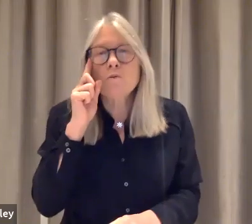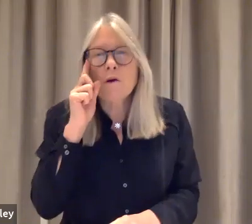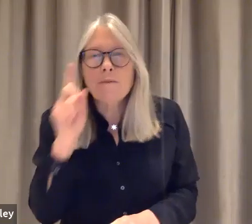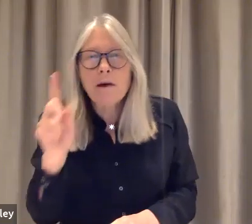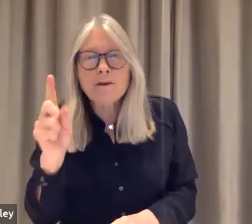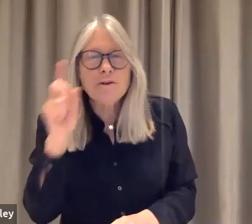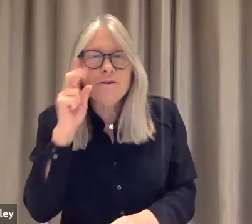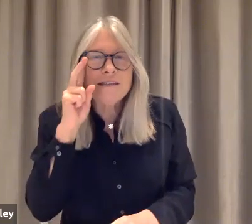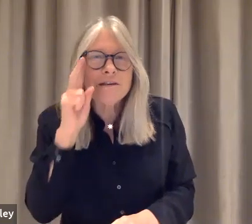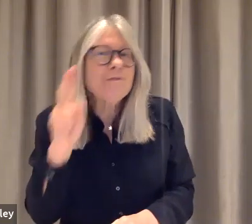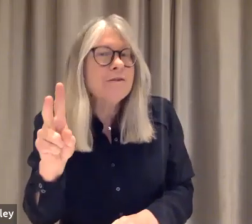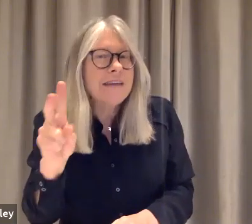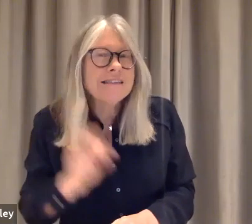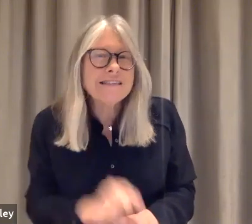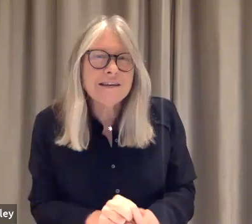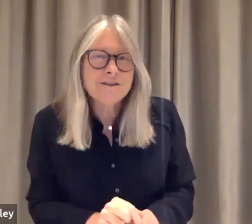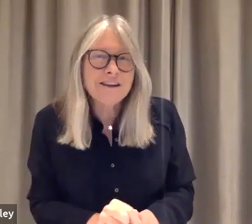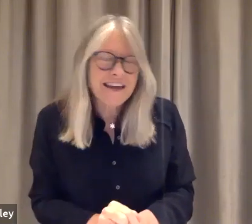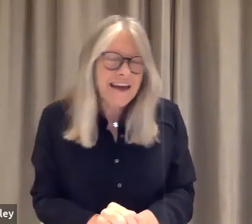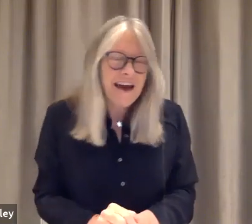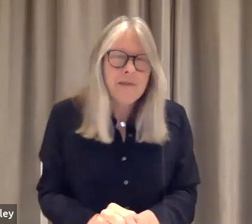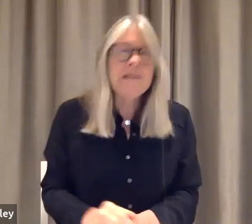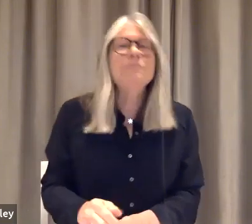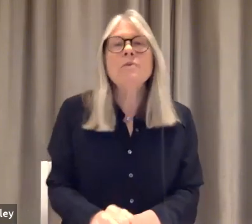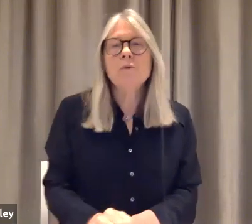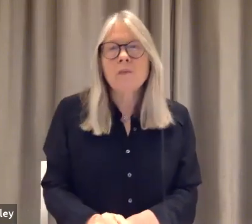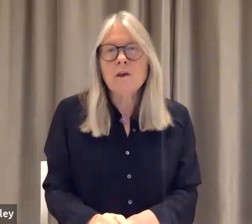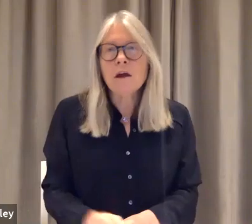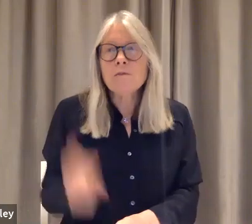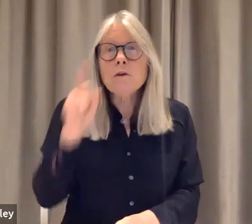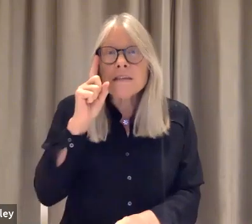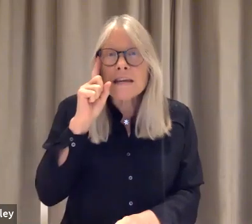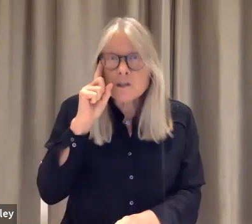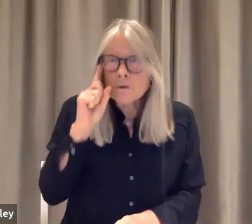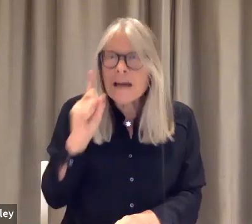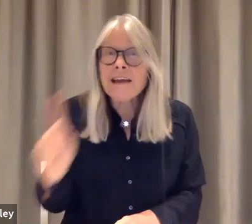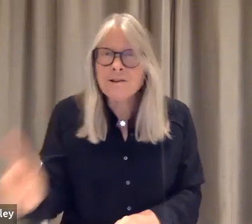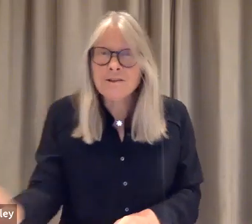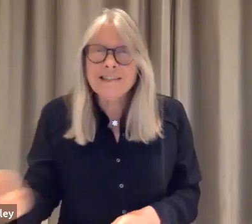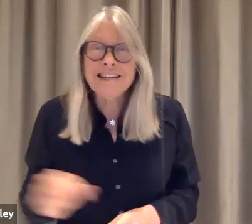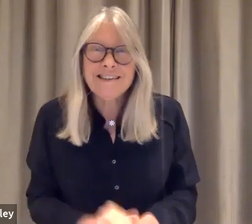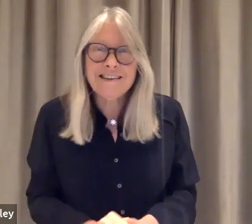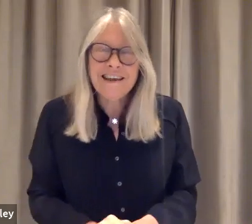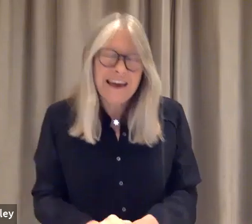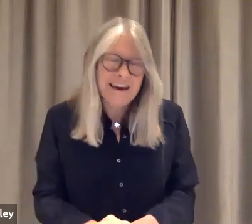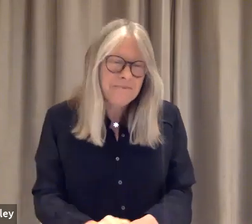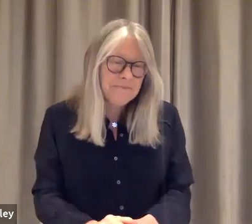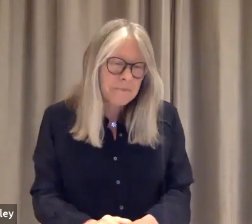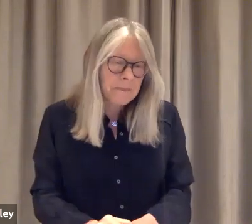worry about which one you're using or if you're saying to see or to look. But it's more important that you're kind of using it to take children's attention